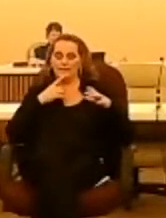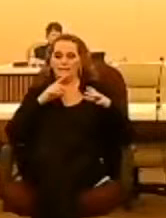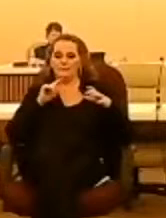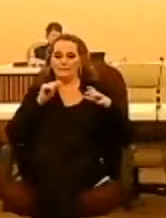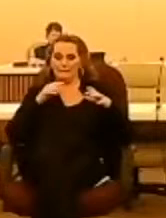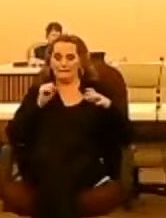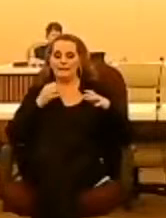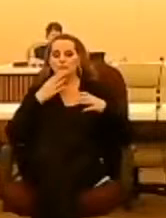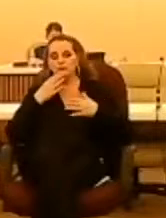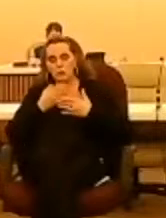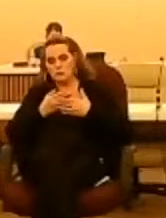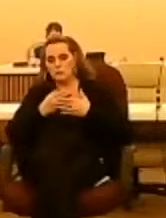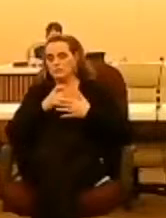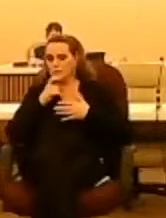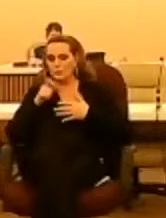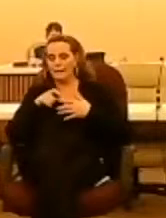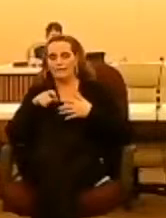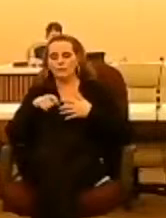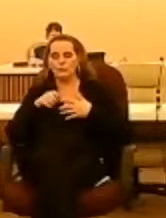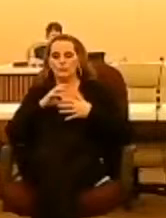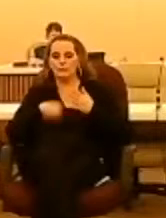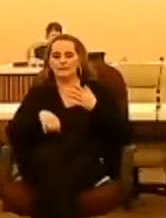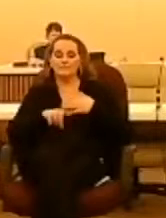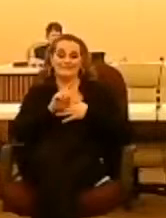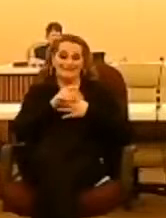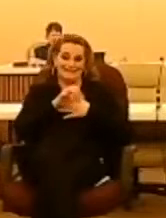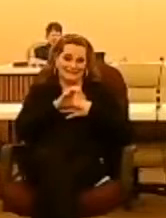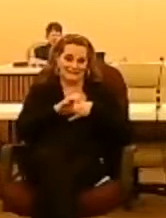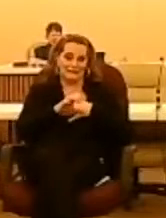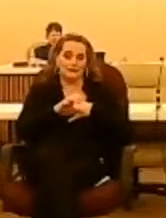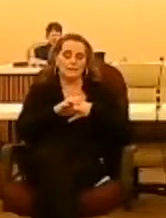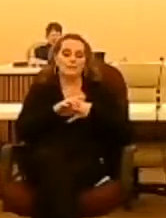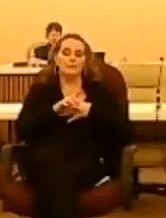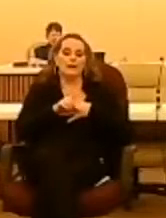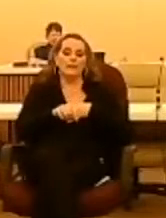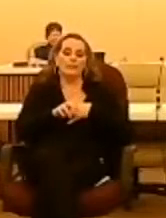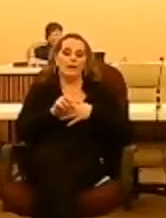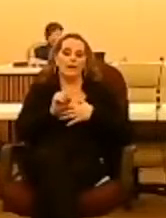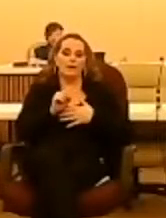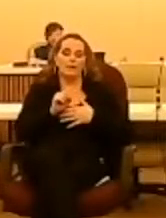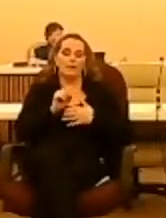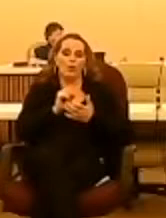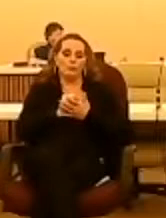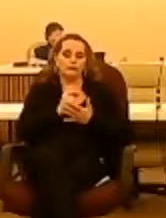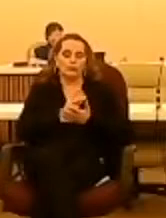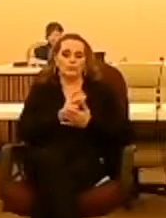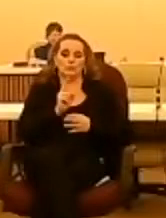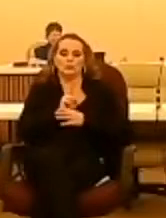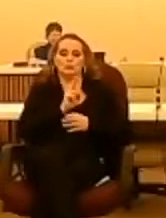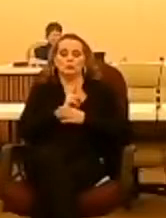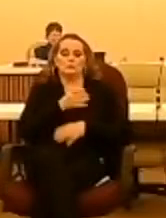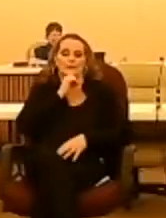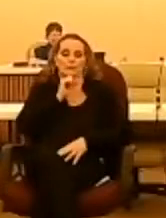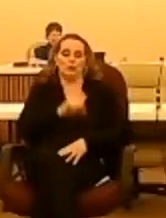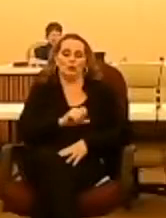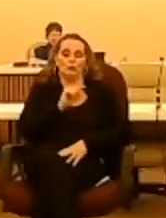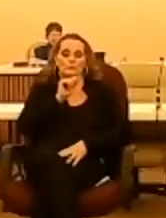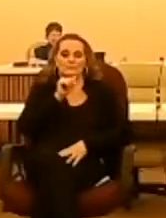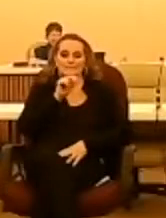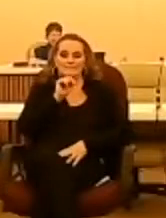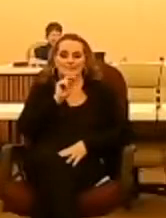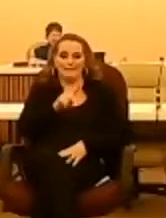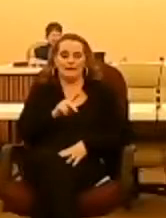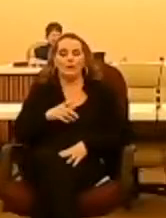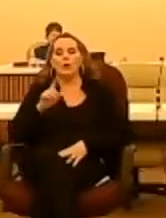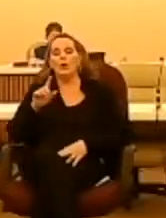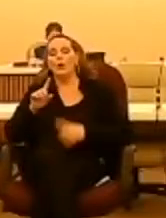use. And the DEC, they came and they're fine with that. Okay, good. The only problem